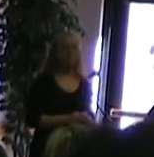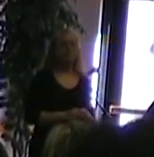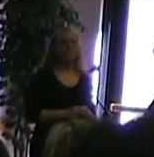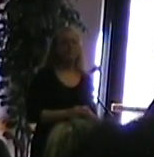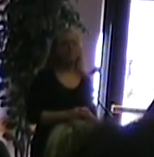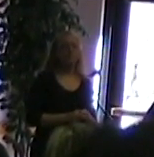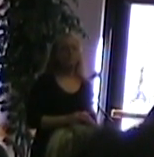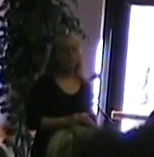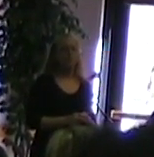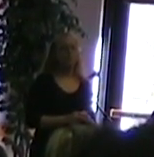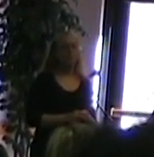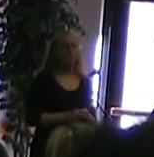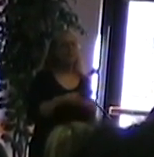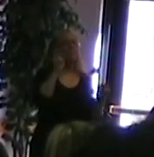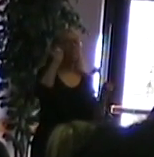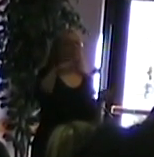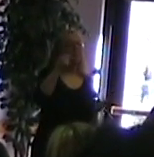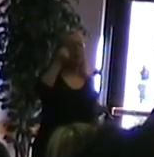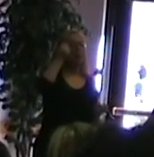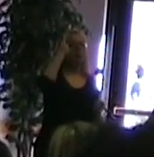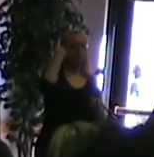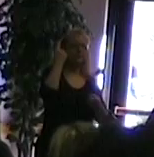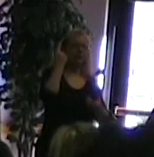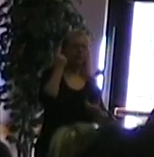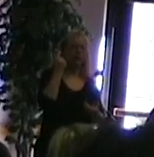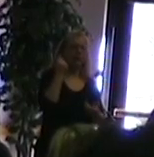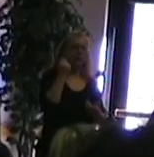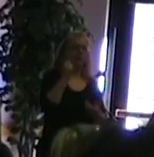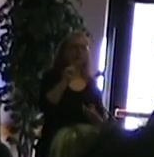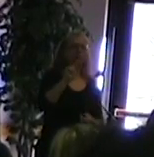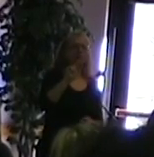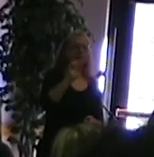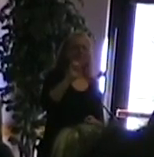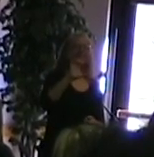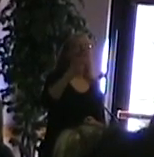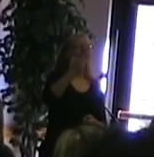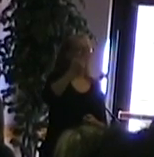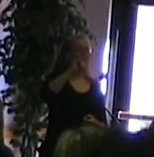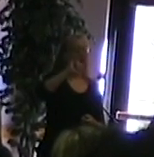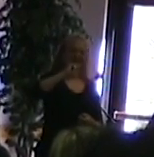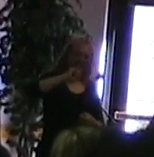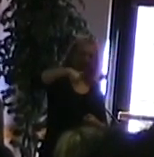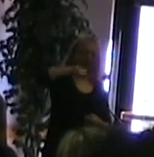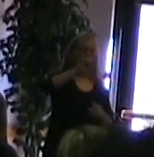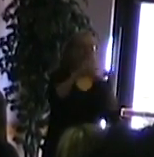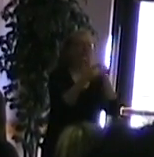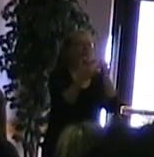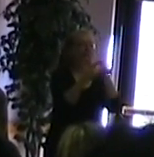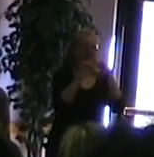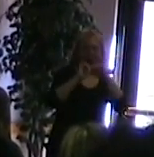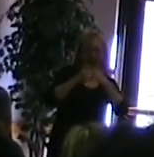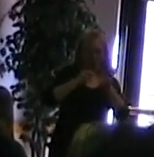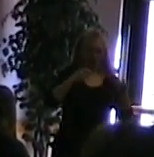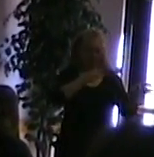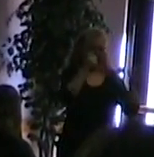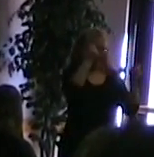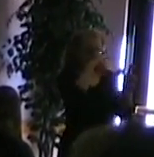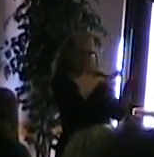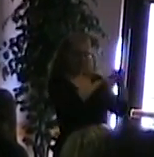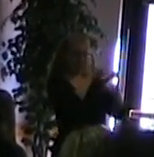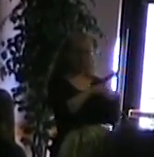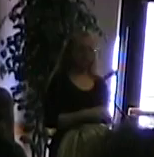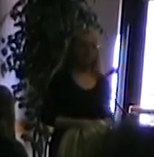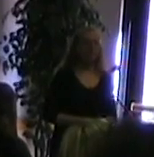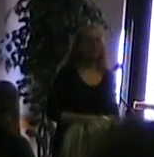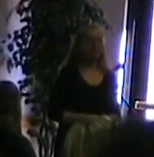have a protective jacket, but they would stand out of the way from the strip, far enough away so that the blades don't hurt.